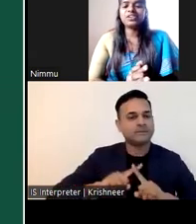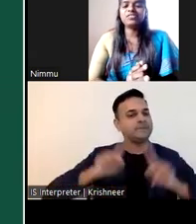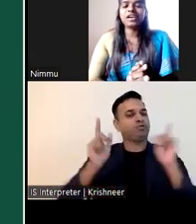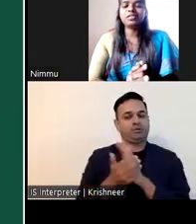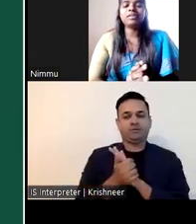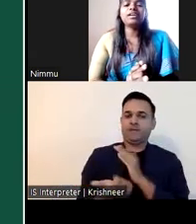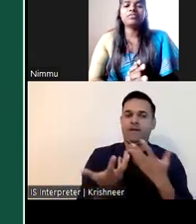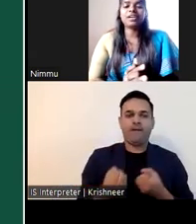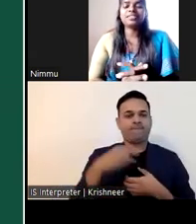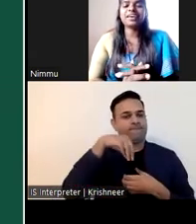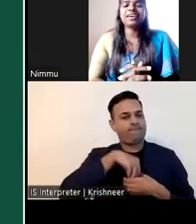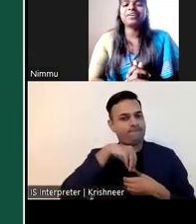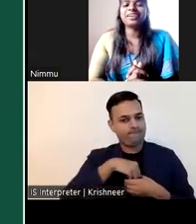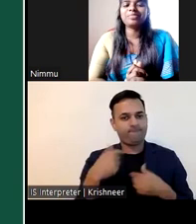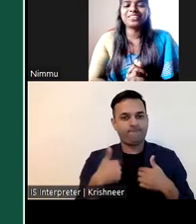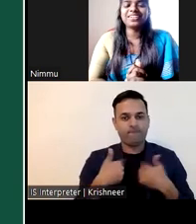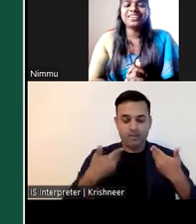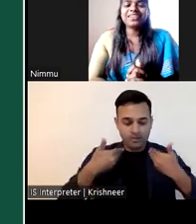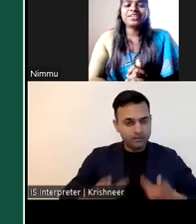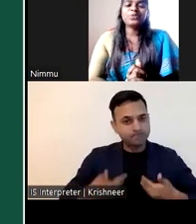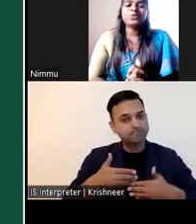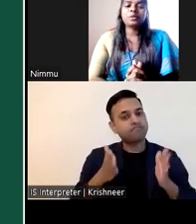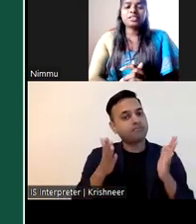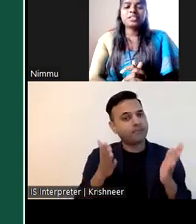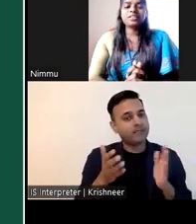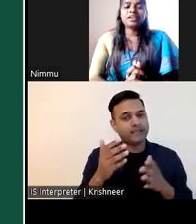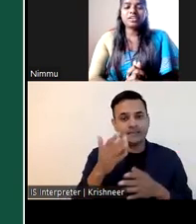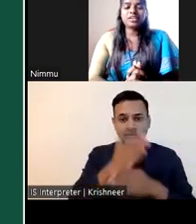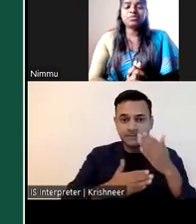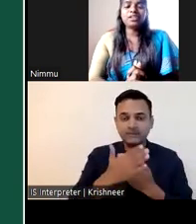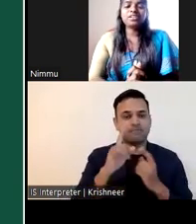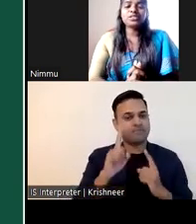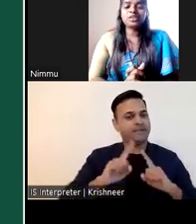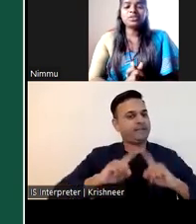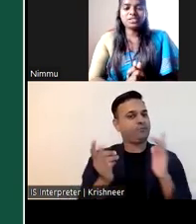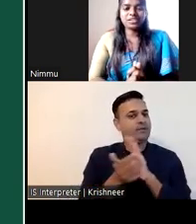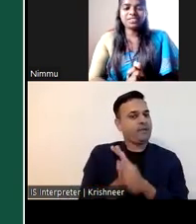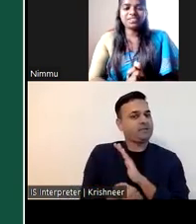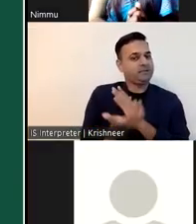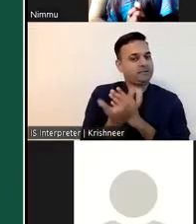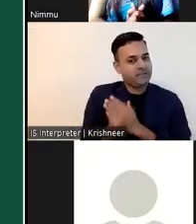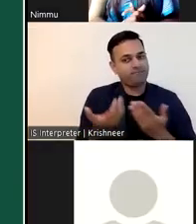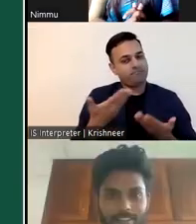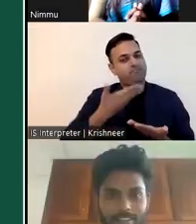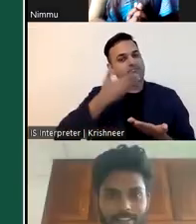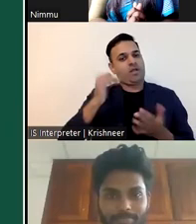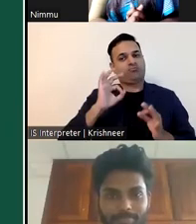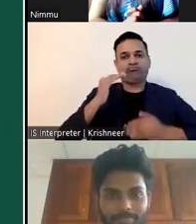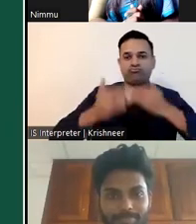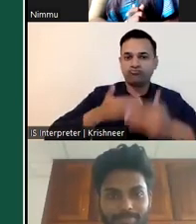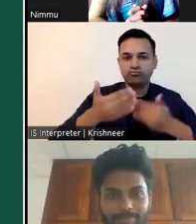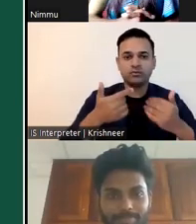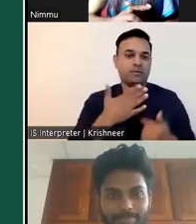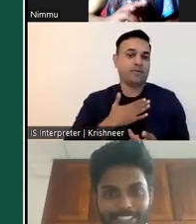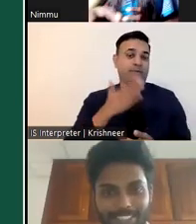like to invite my friends and my brother who are representing our network, Sumira Gunasekara. Thank you.